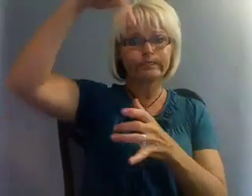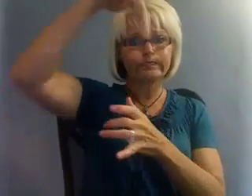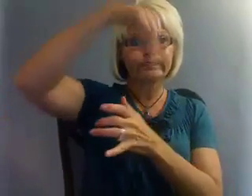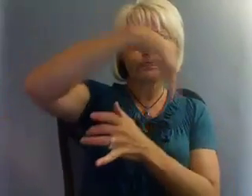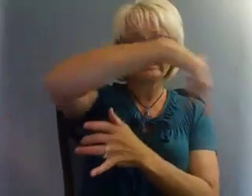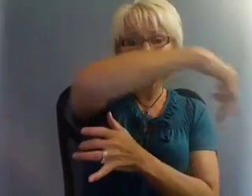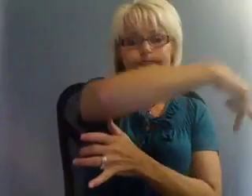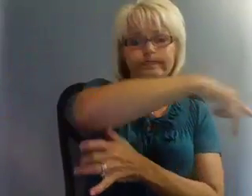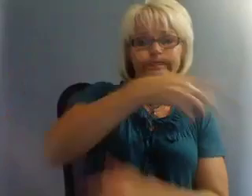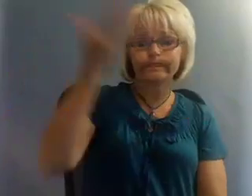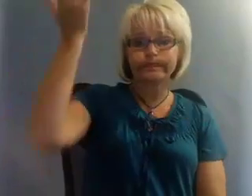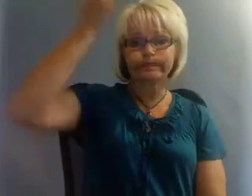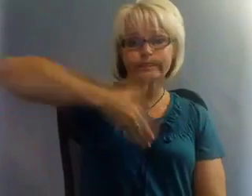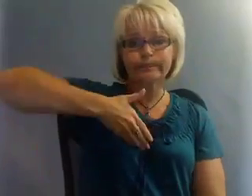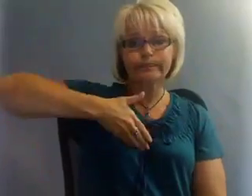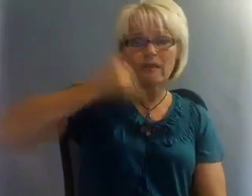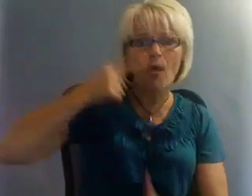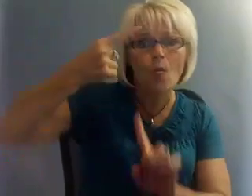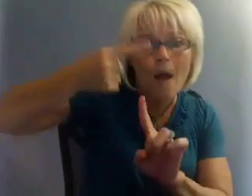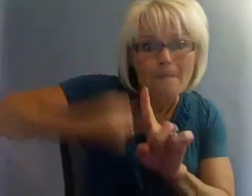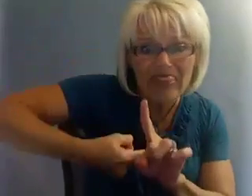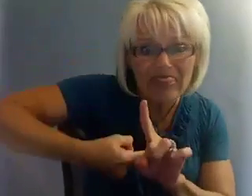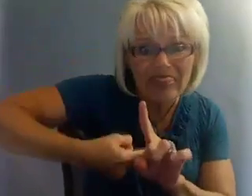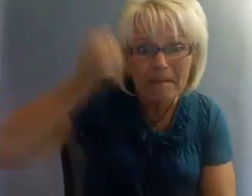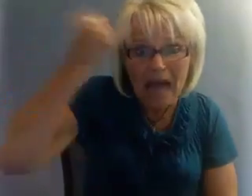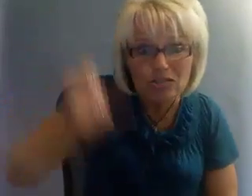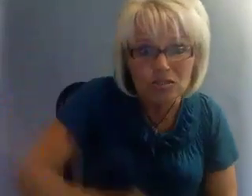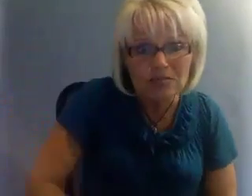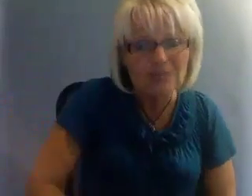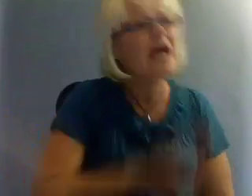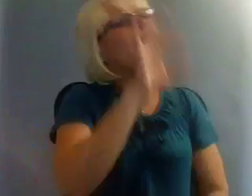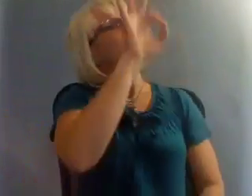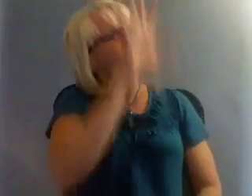And she asked me with all seriousness, she said, Pastor, can't men see longer?